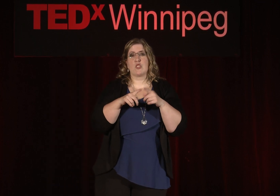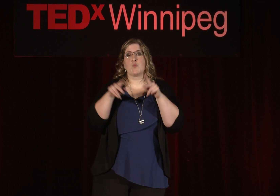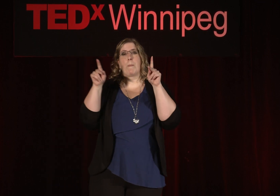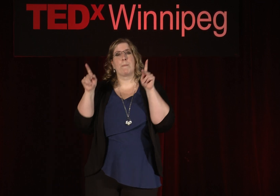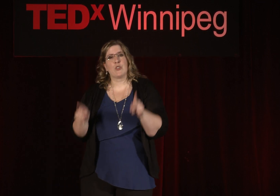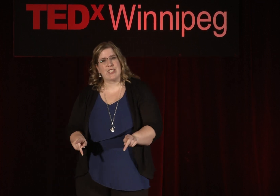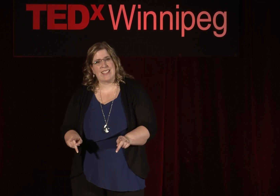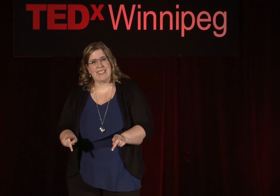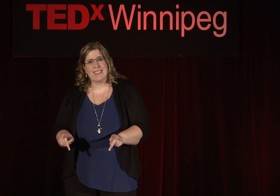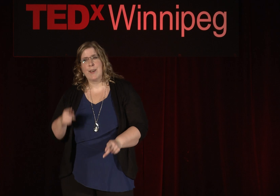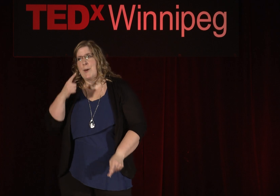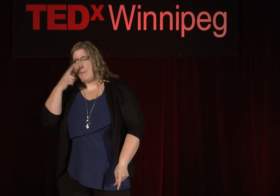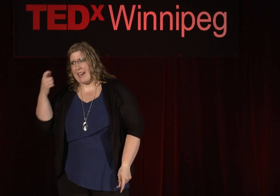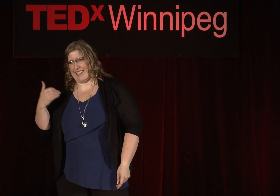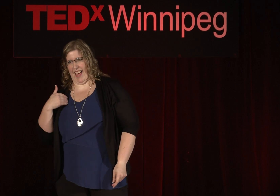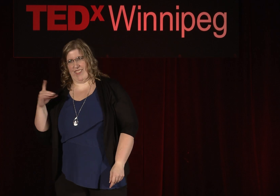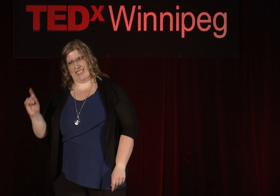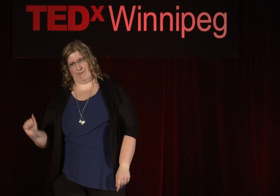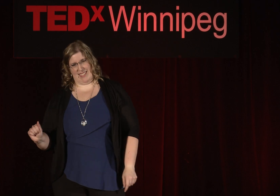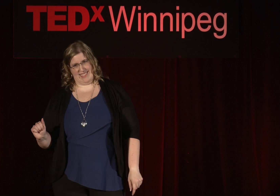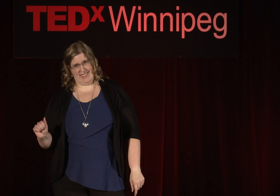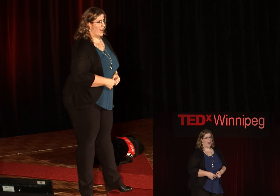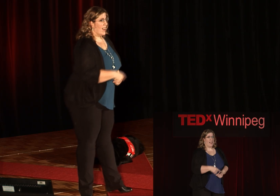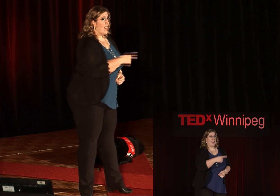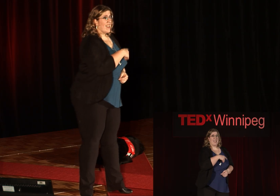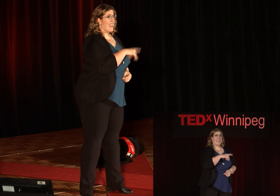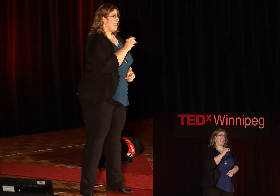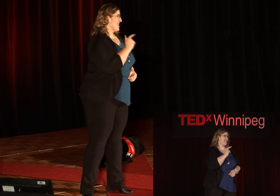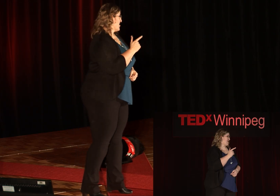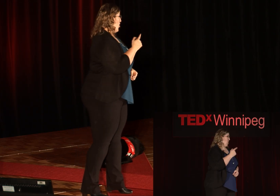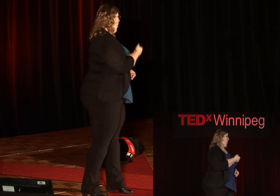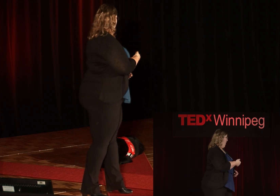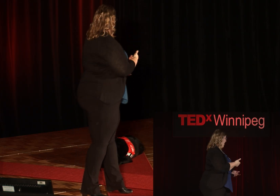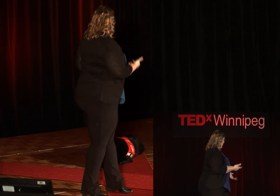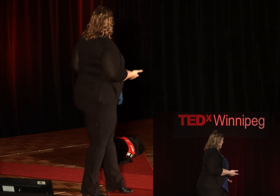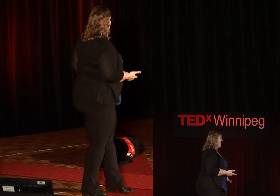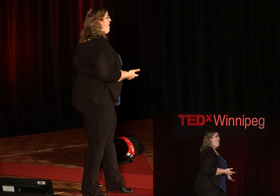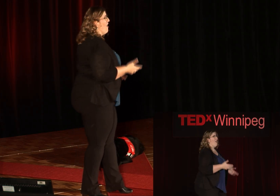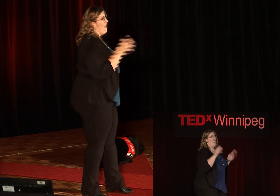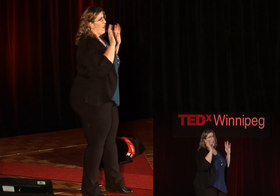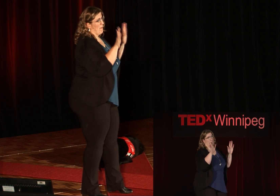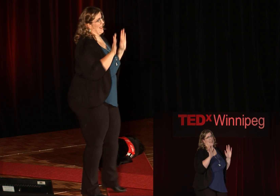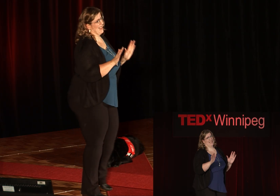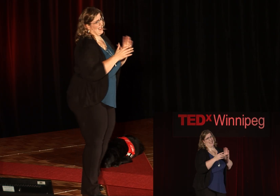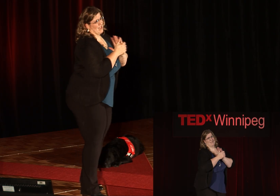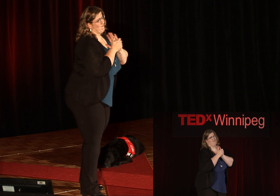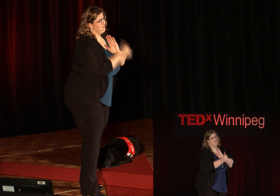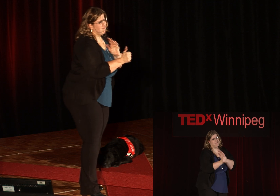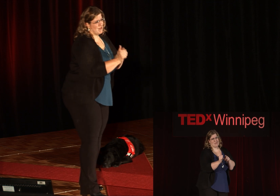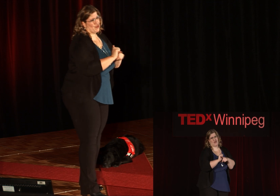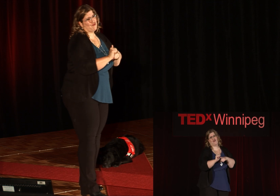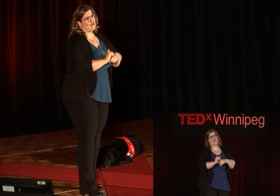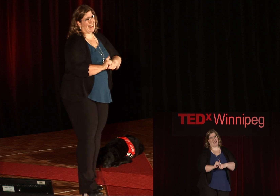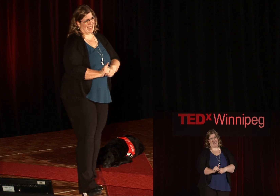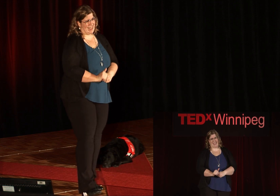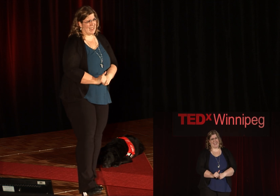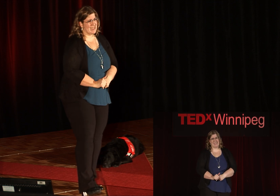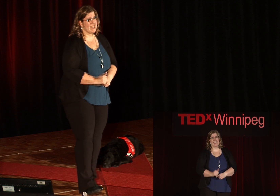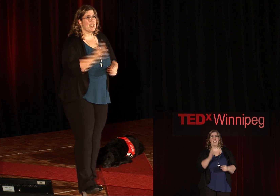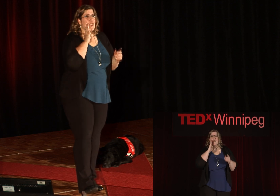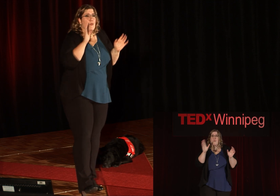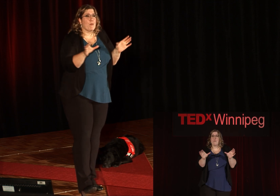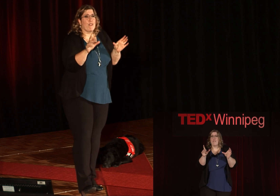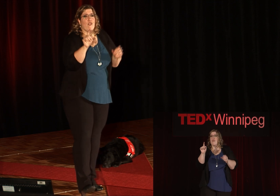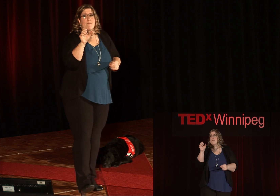their handler because of their disability. These dogs are highly trained to perform a task